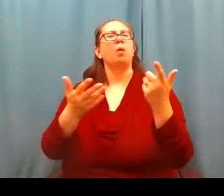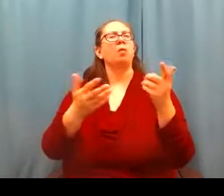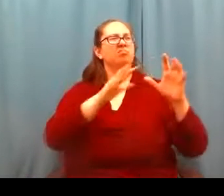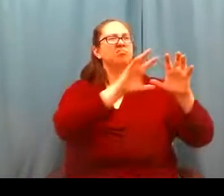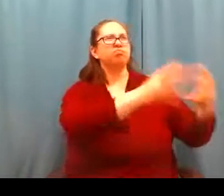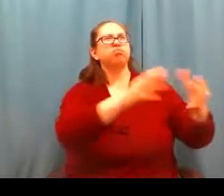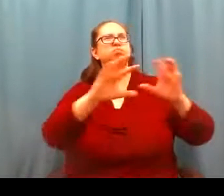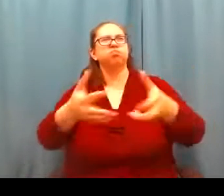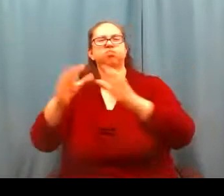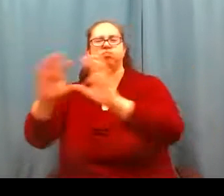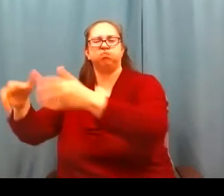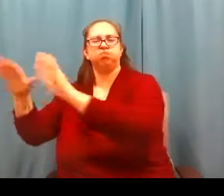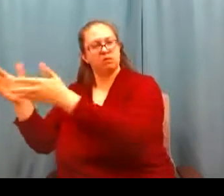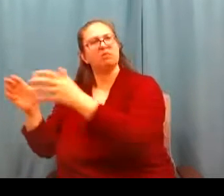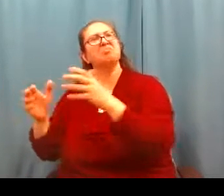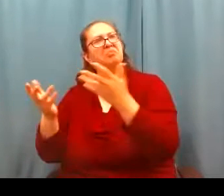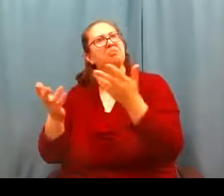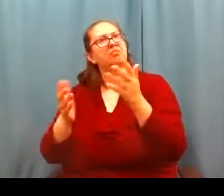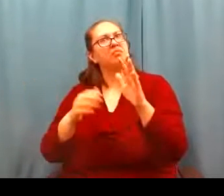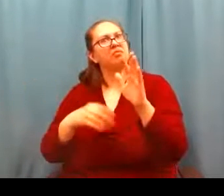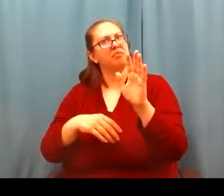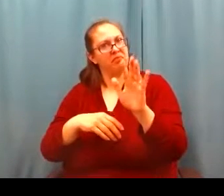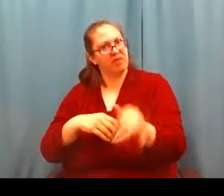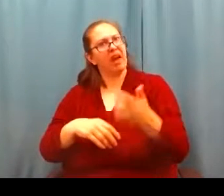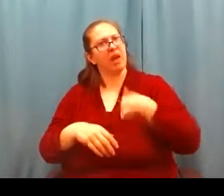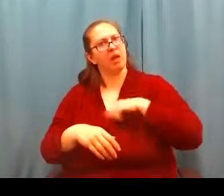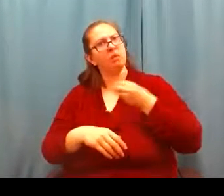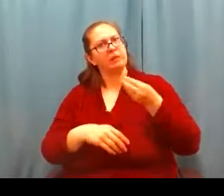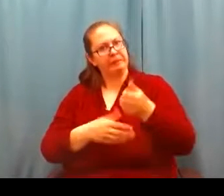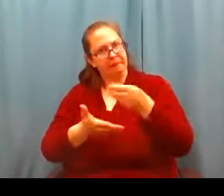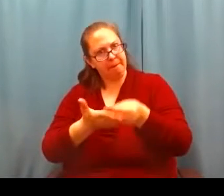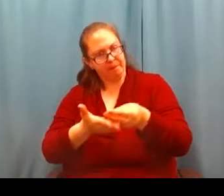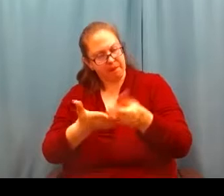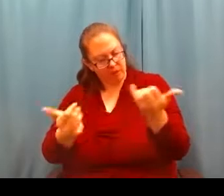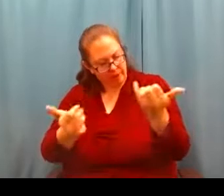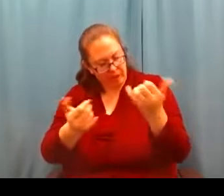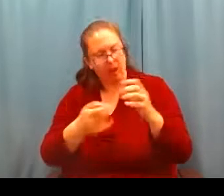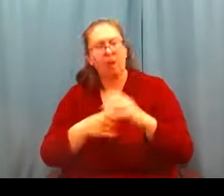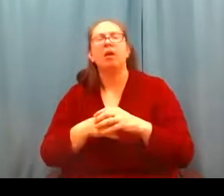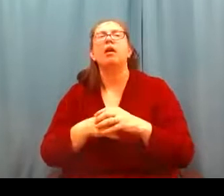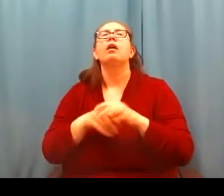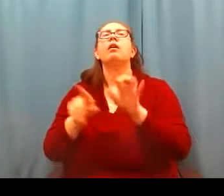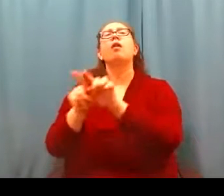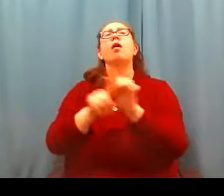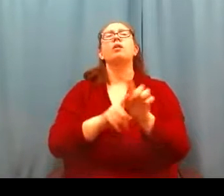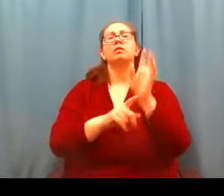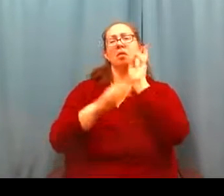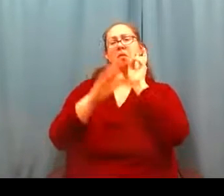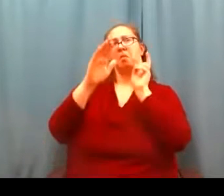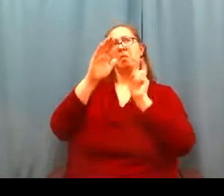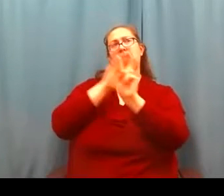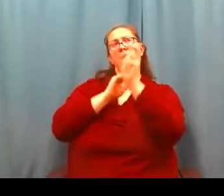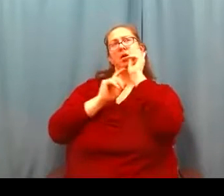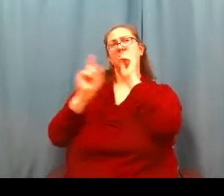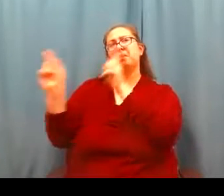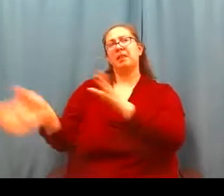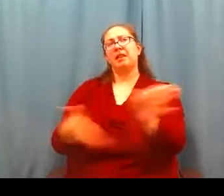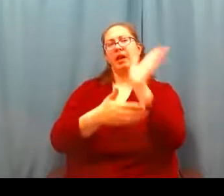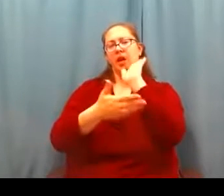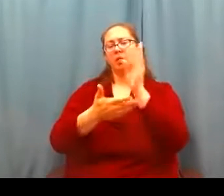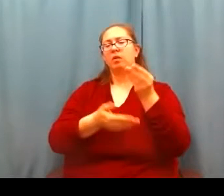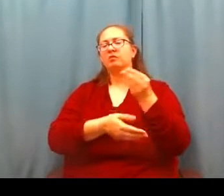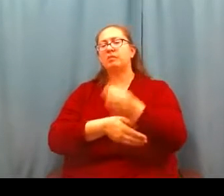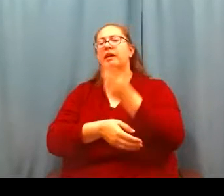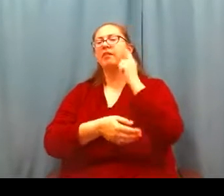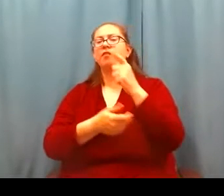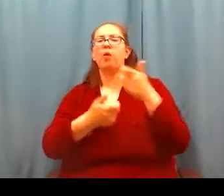are spending money on right now. We are also planning to spend money on things like utility